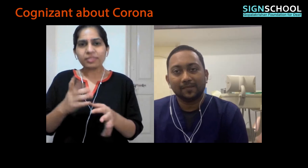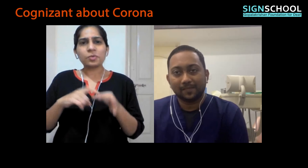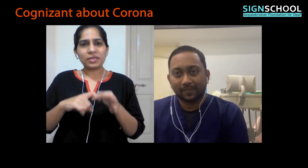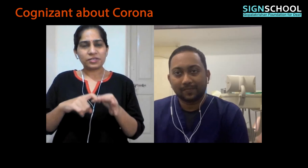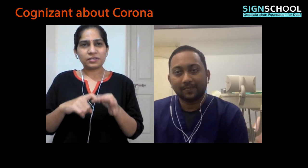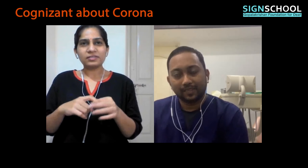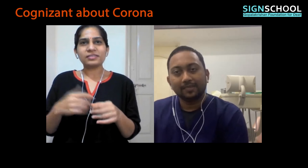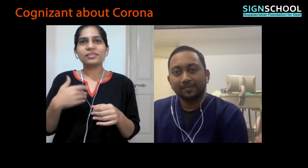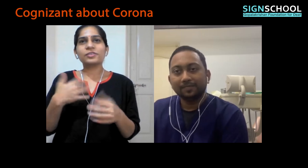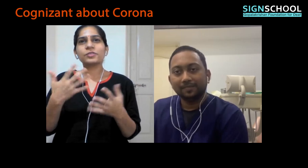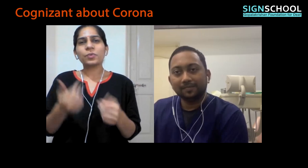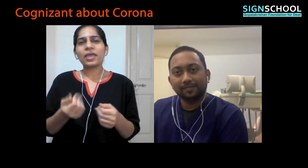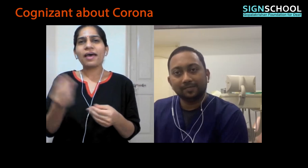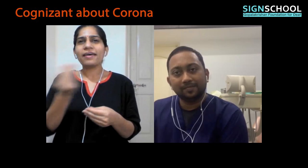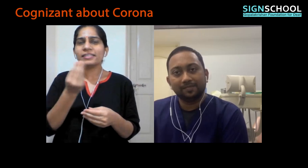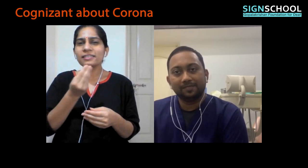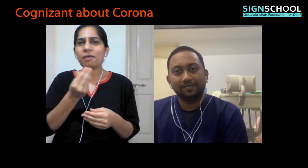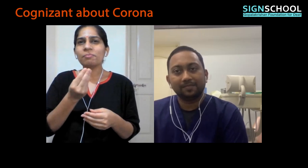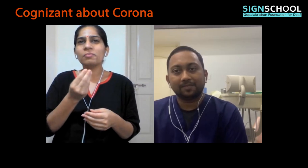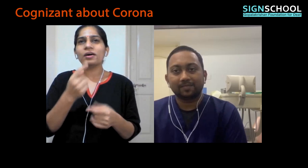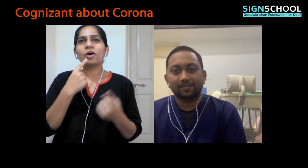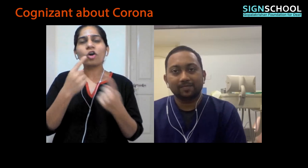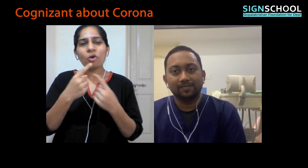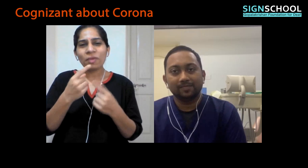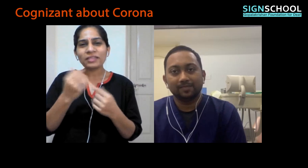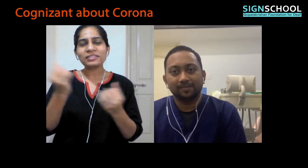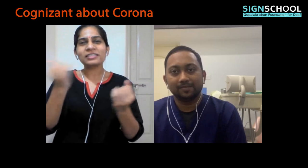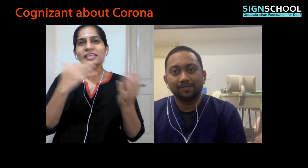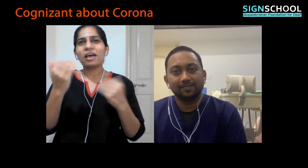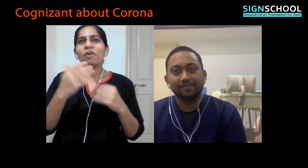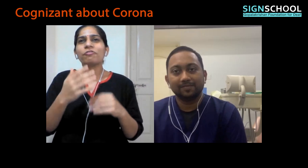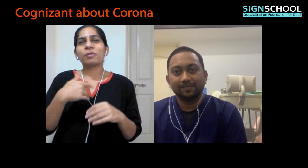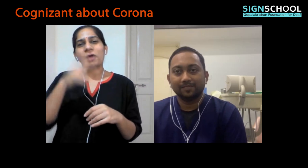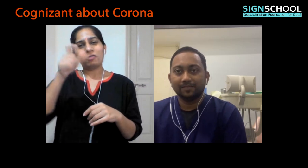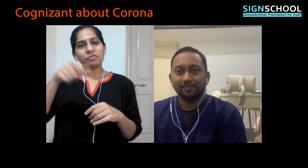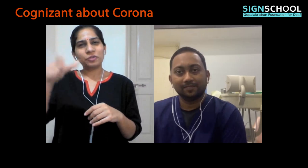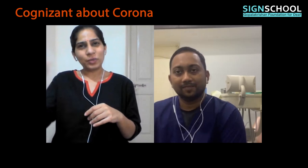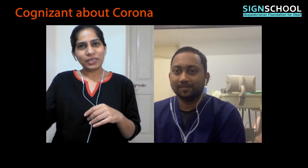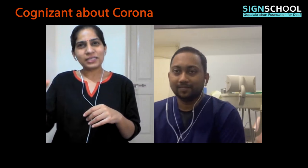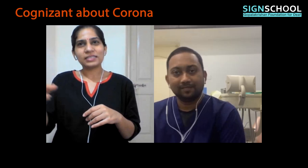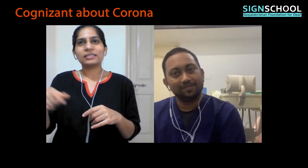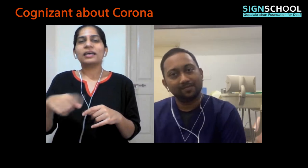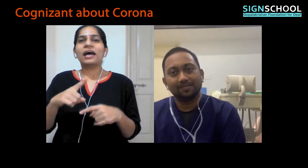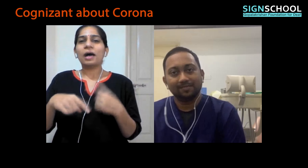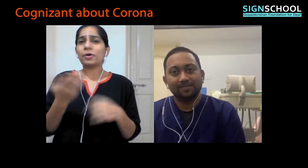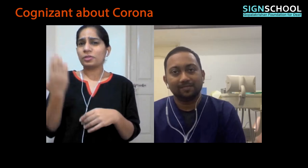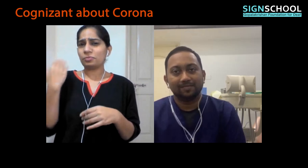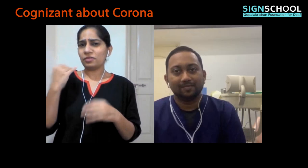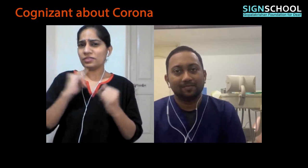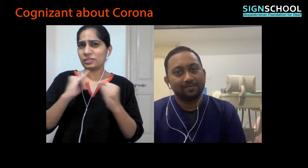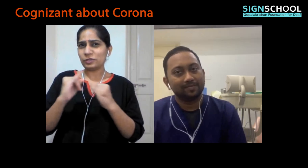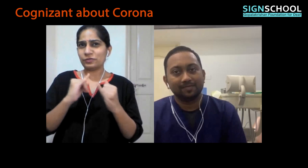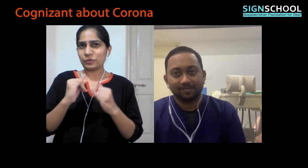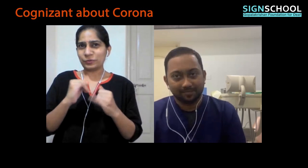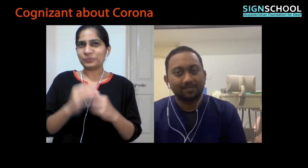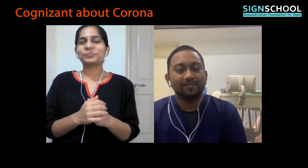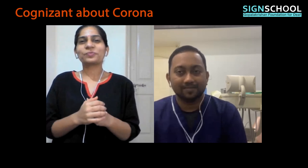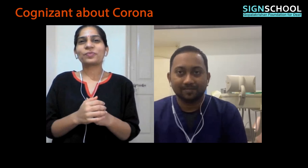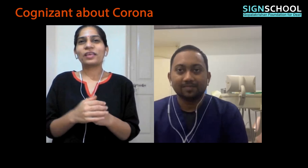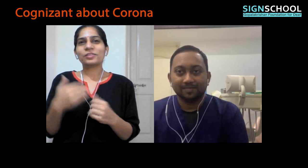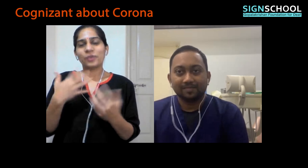we start the questions, so we had some comments from our viewers about the previous